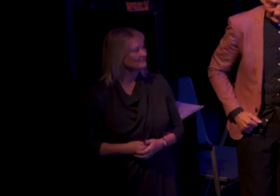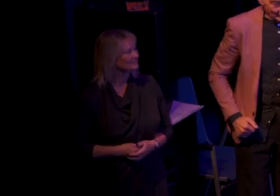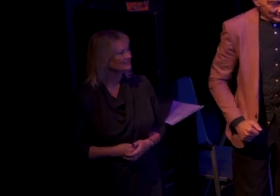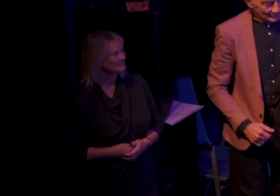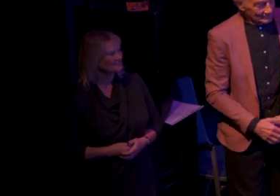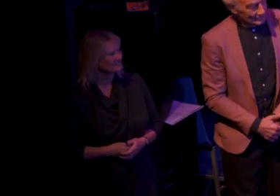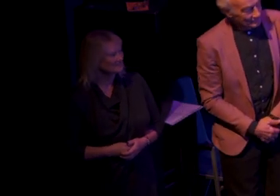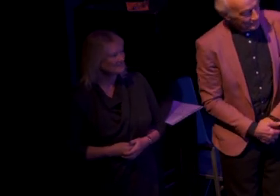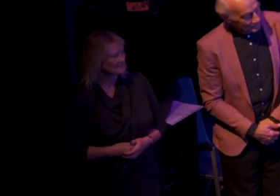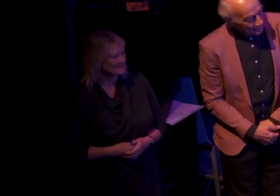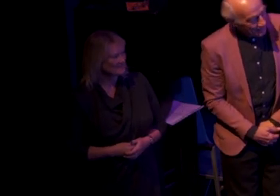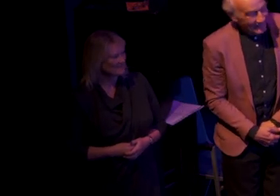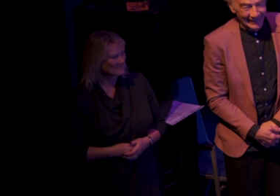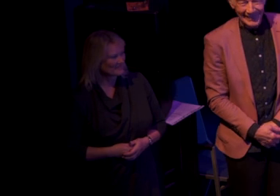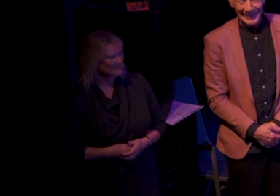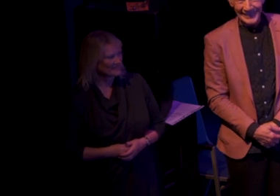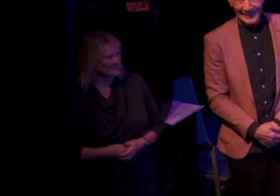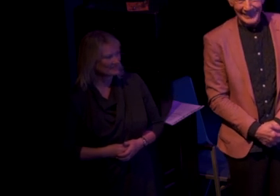And you can find out that...